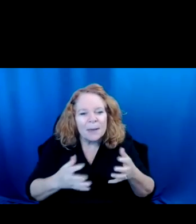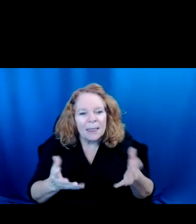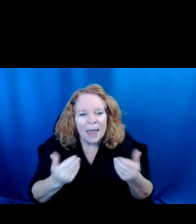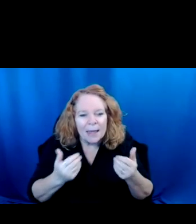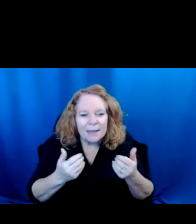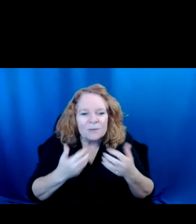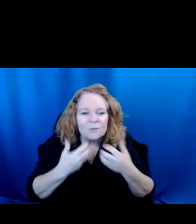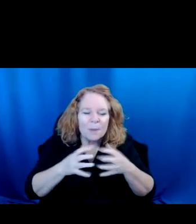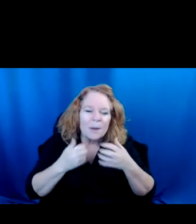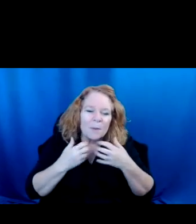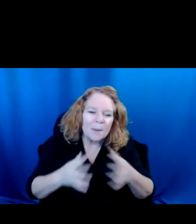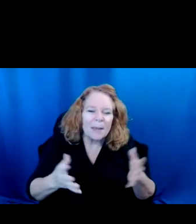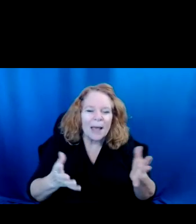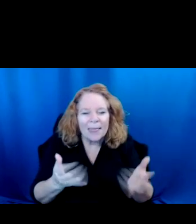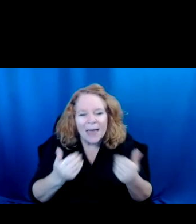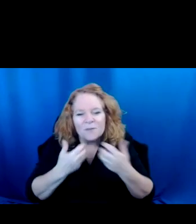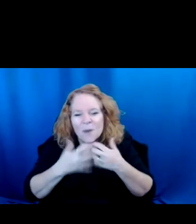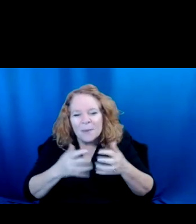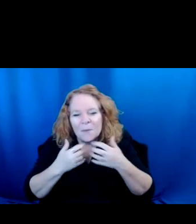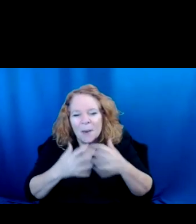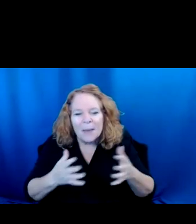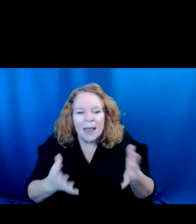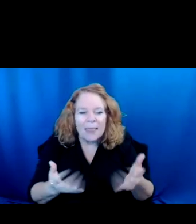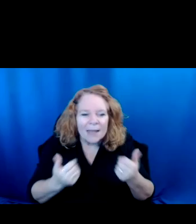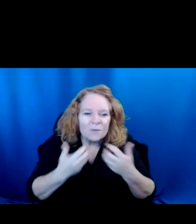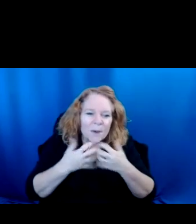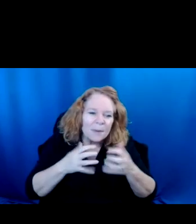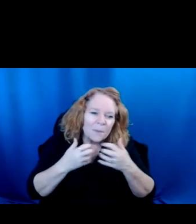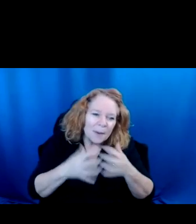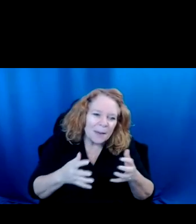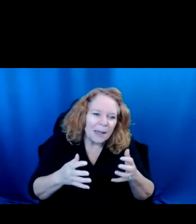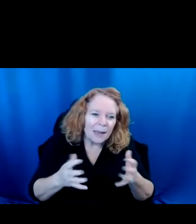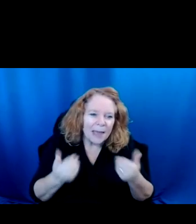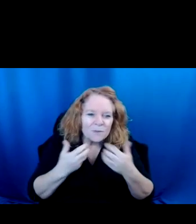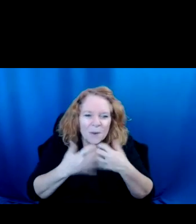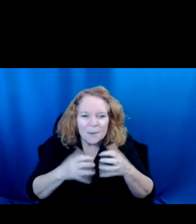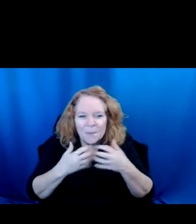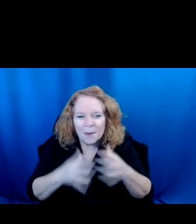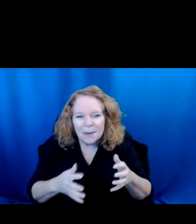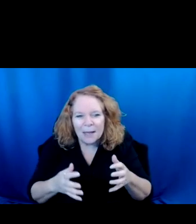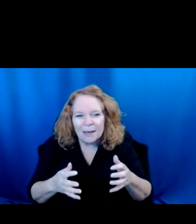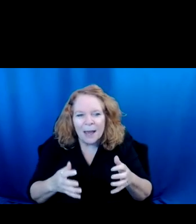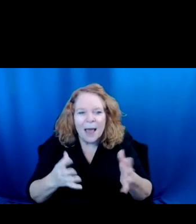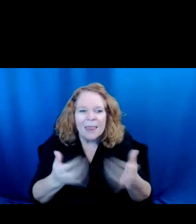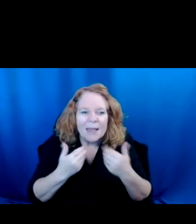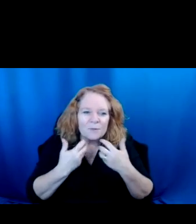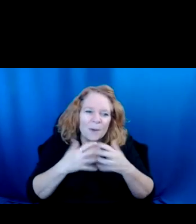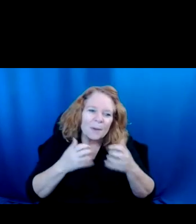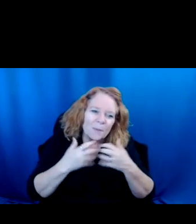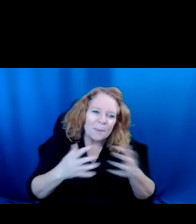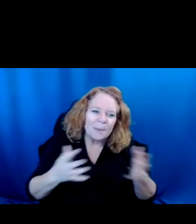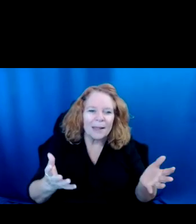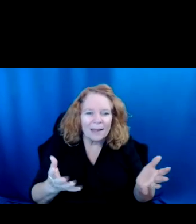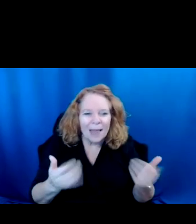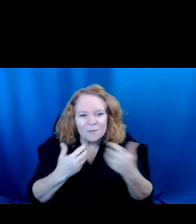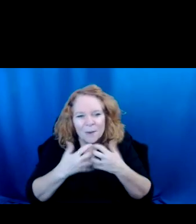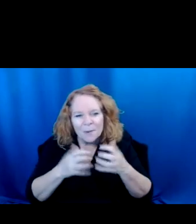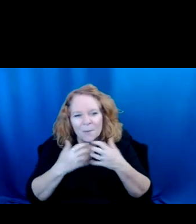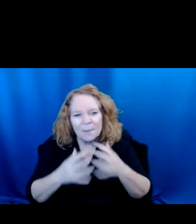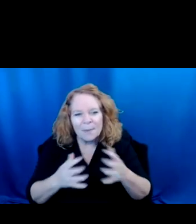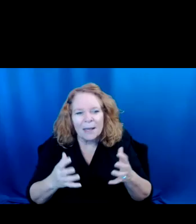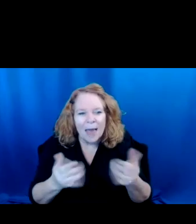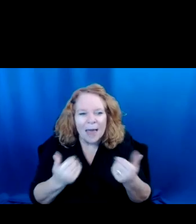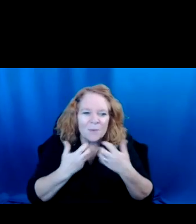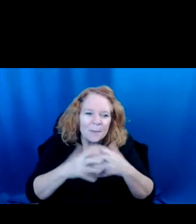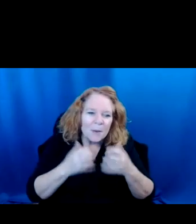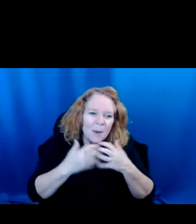ribbit, let's ribbit, ribbit, let's ribbit, ribbit, let's ribbit, ribbit, let's ribbit, ribbit, let's ribbit, ribbit, let's ribbit,